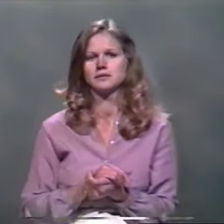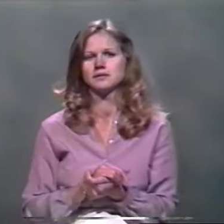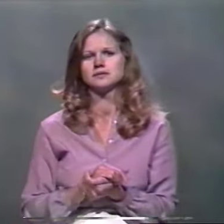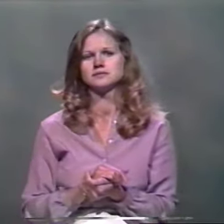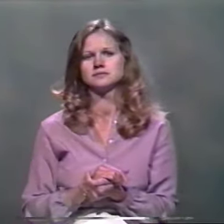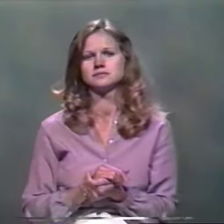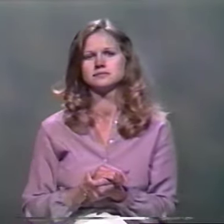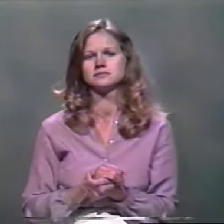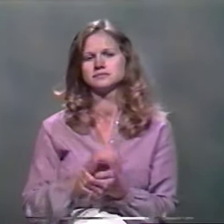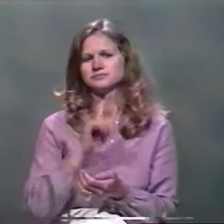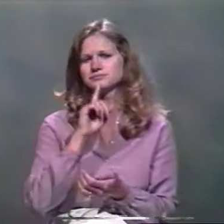True his.